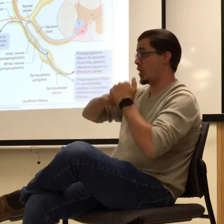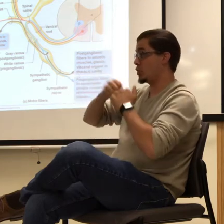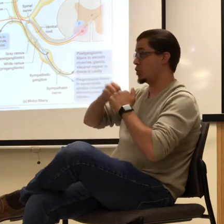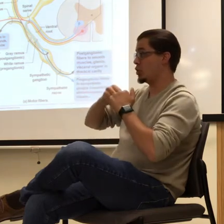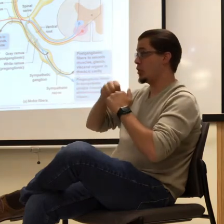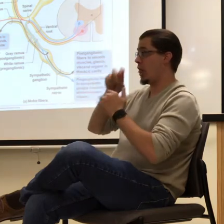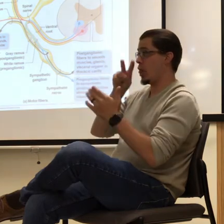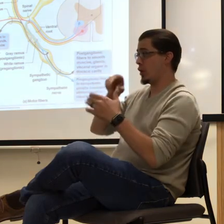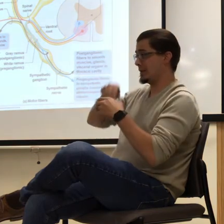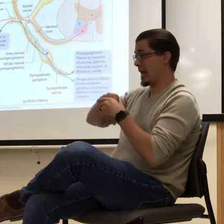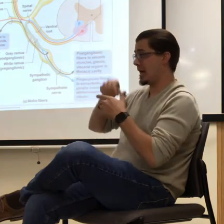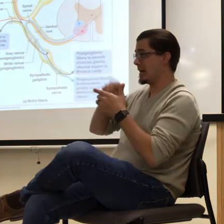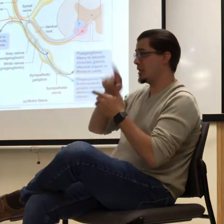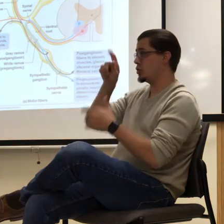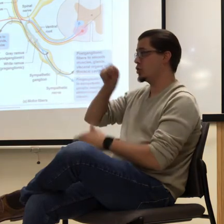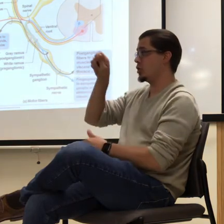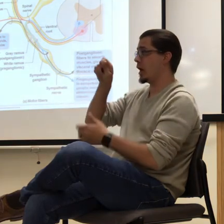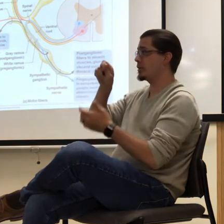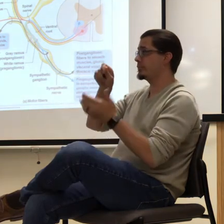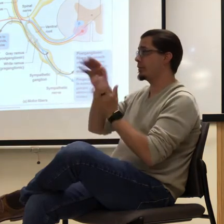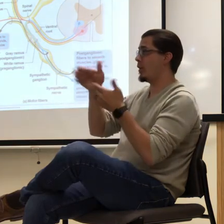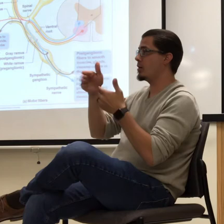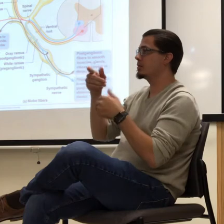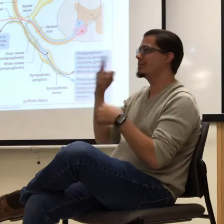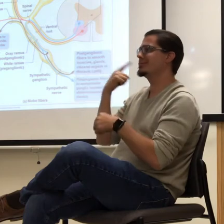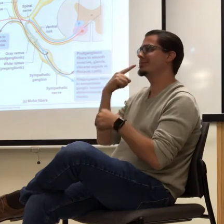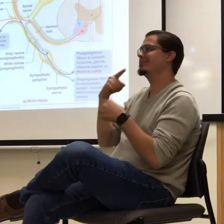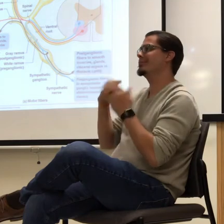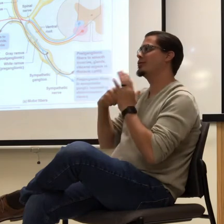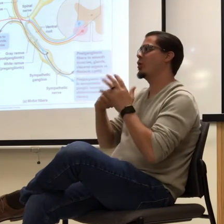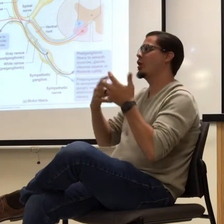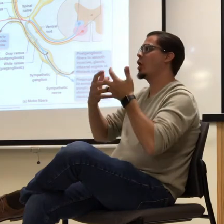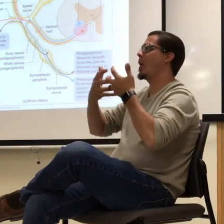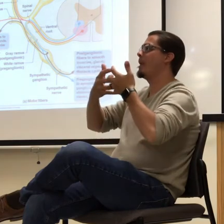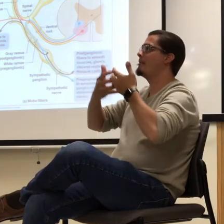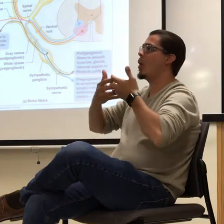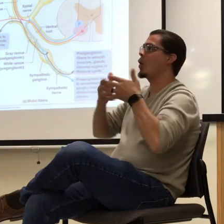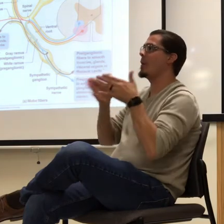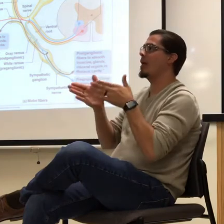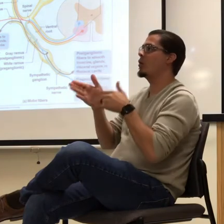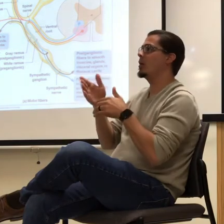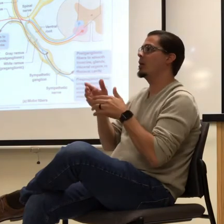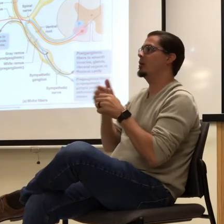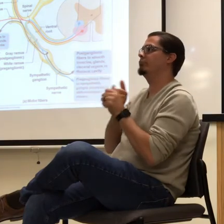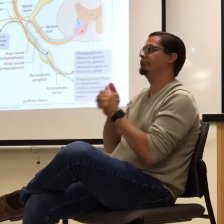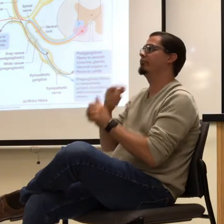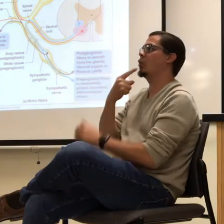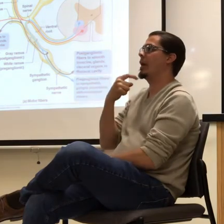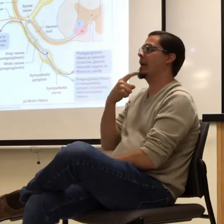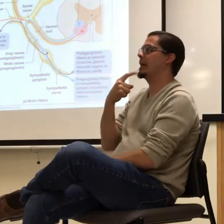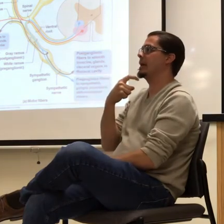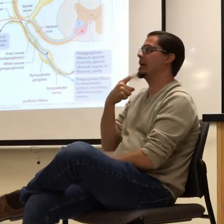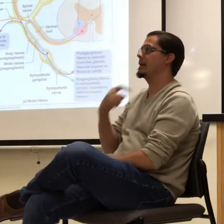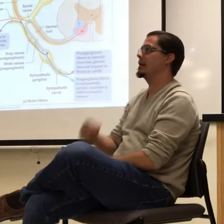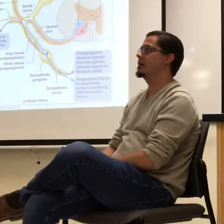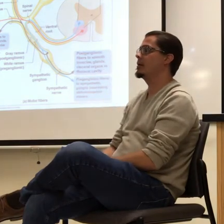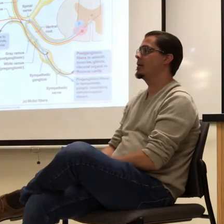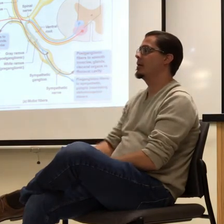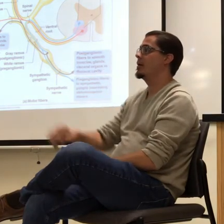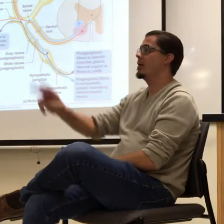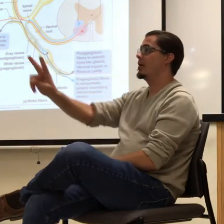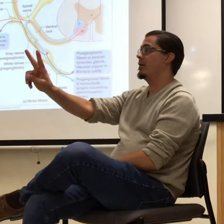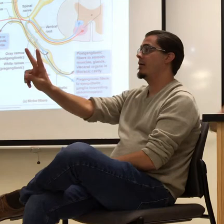box. This is only showing you motor pathways, so we're just going to stay in the red zone here. Well, ventral